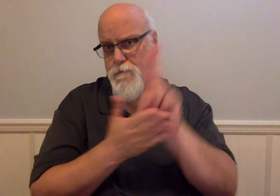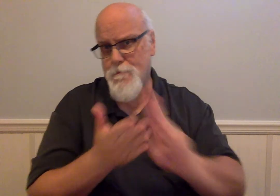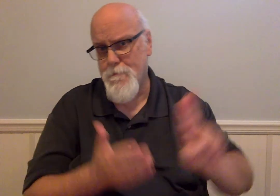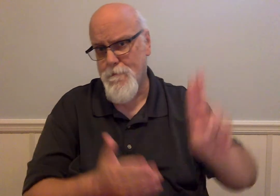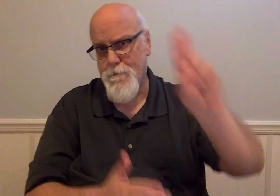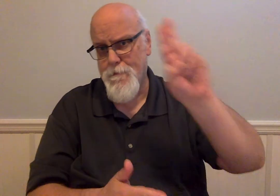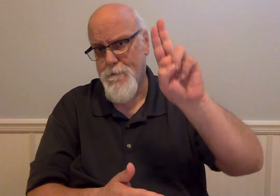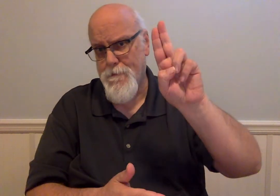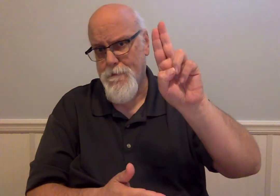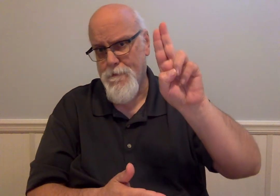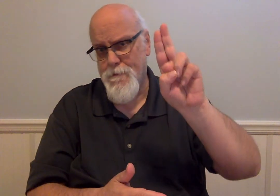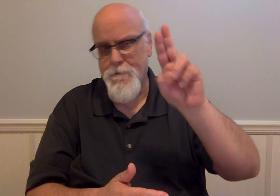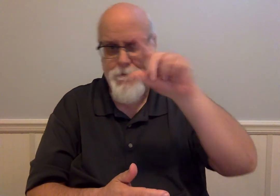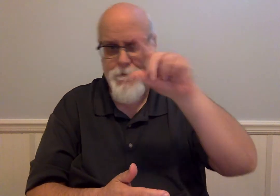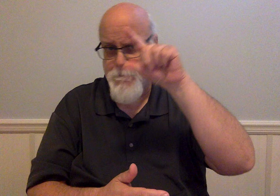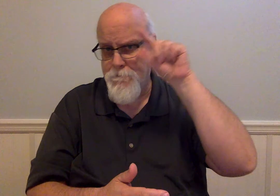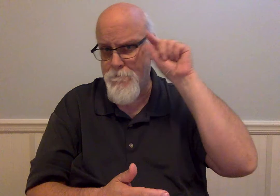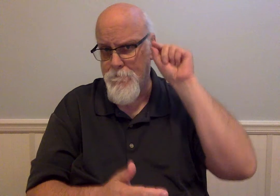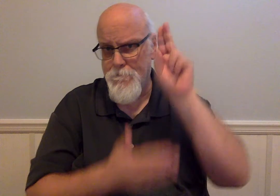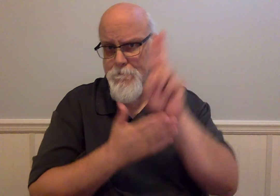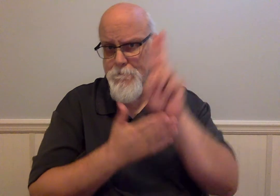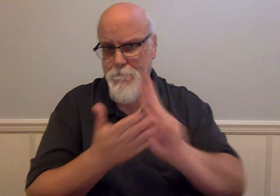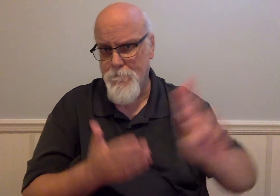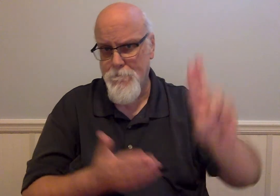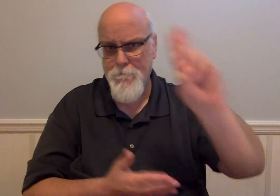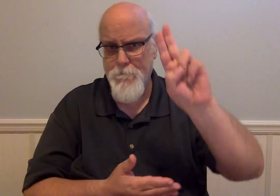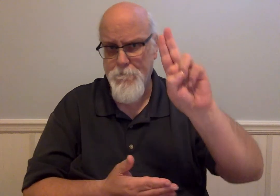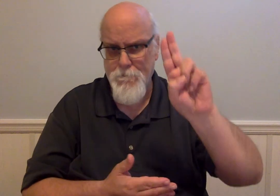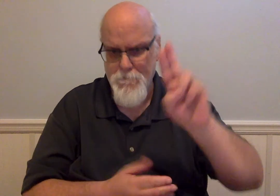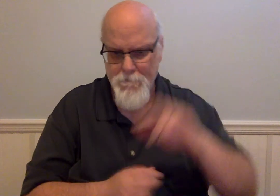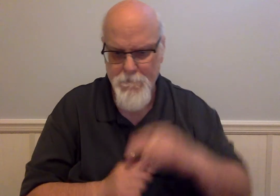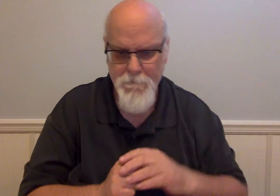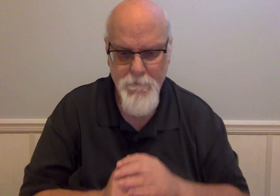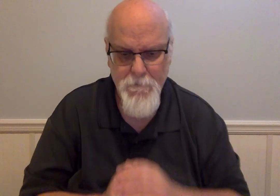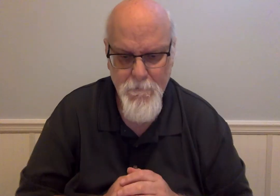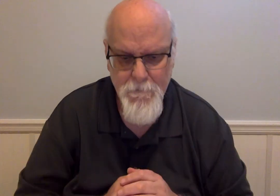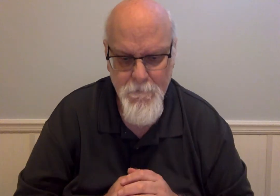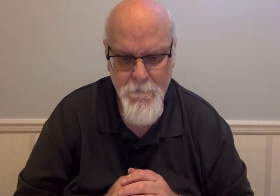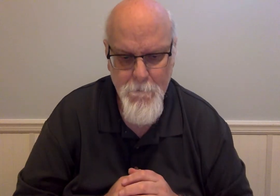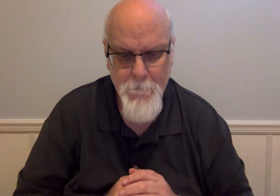Gallaudet University. Gallaudet University.